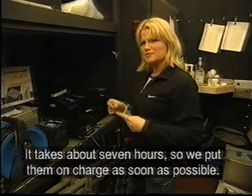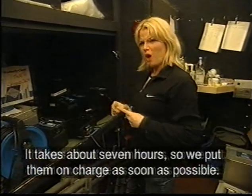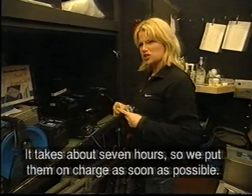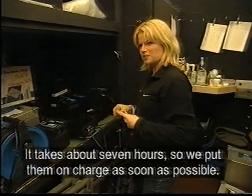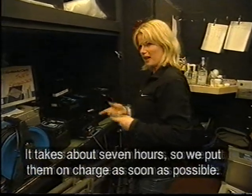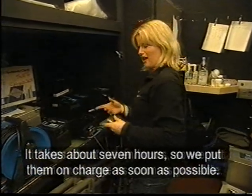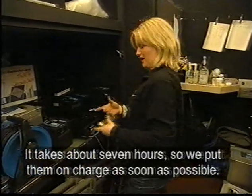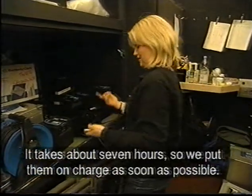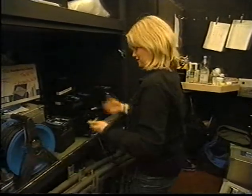pot.